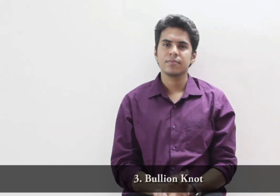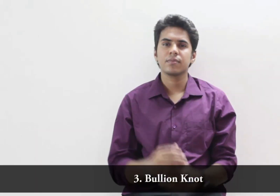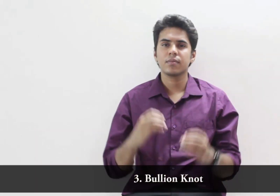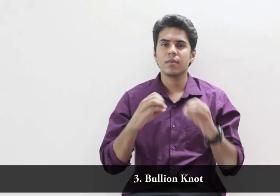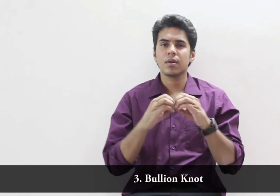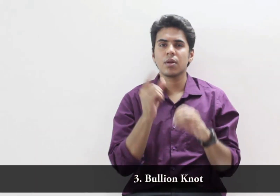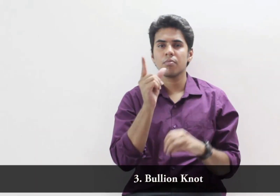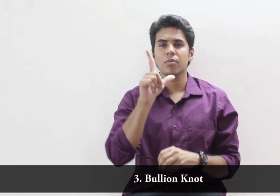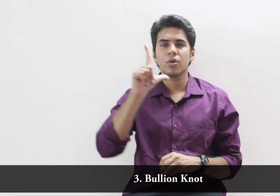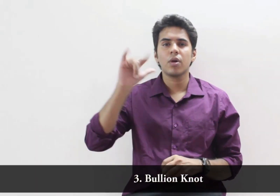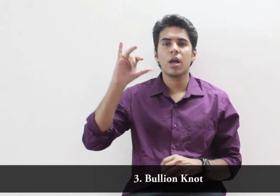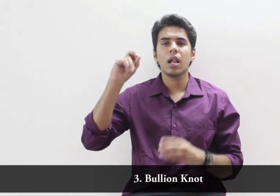Number 3. Bullion knot.